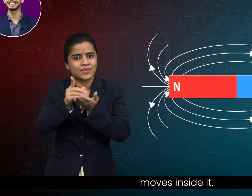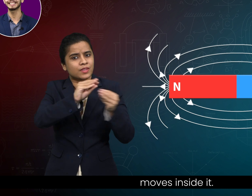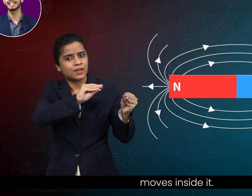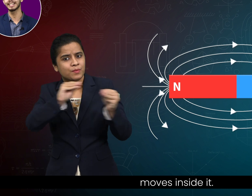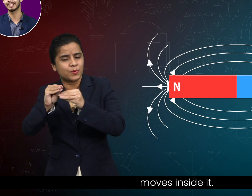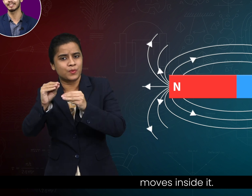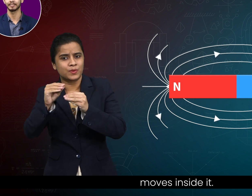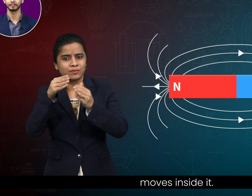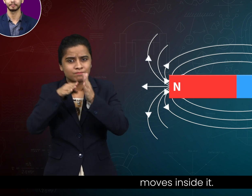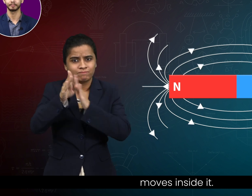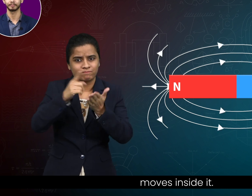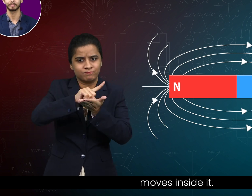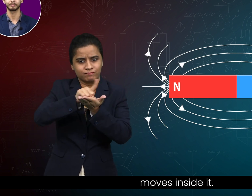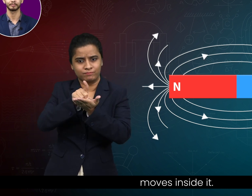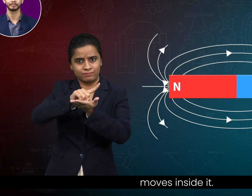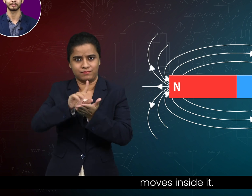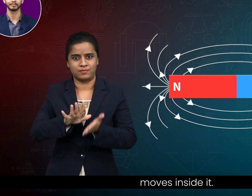moves inside it.